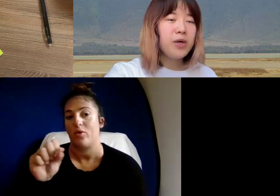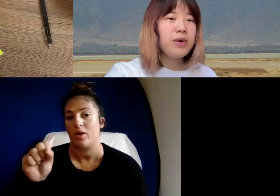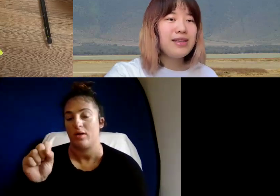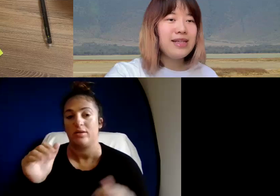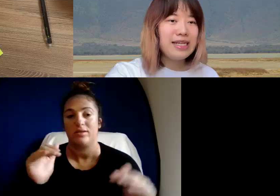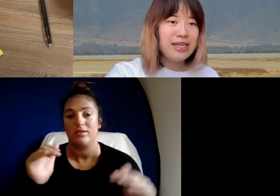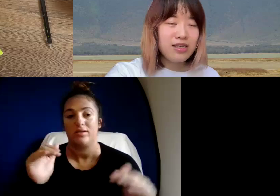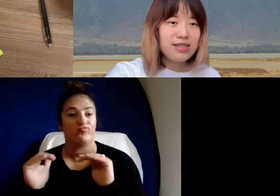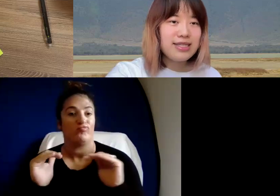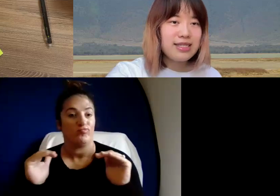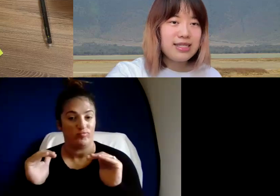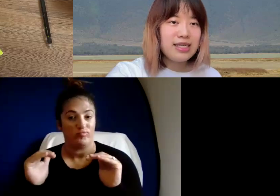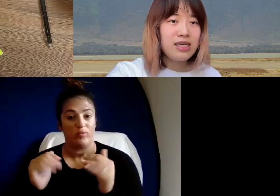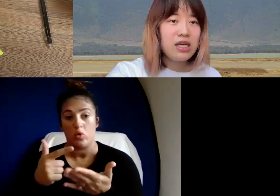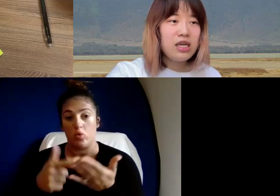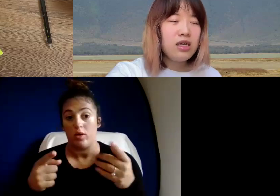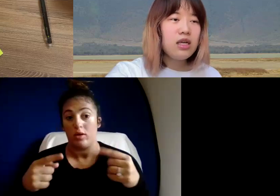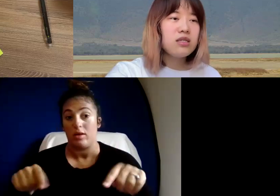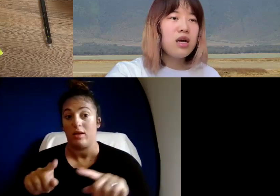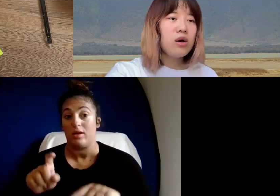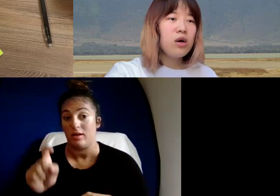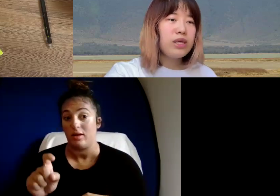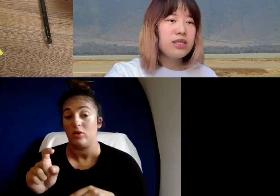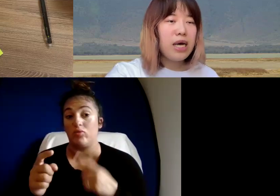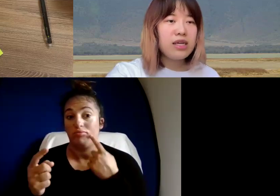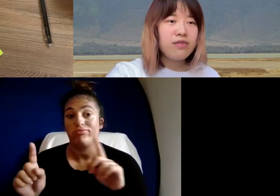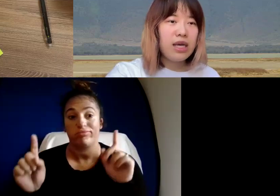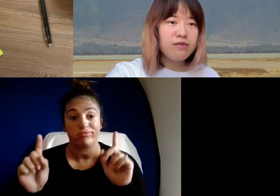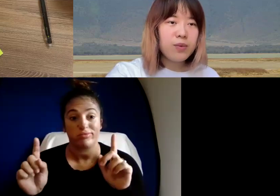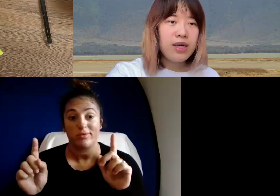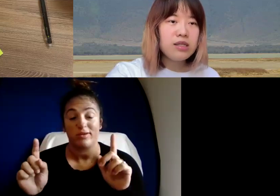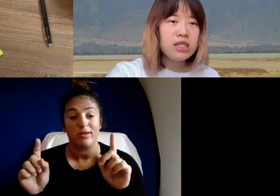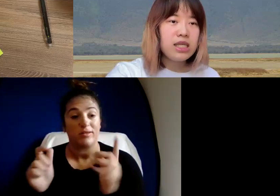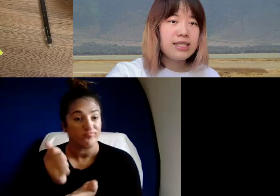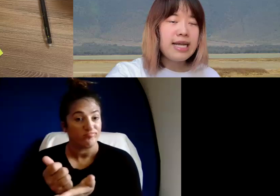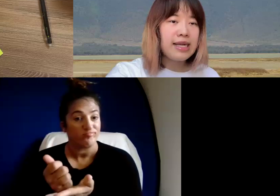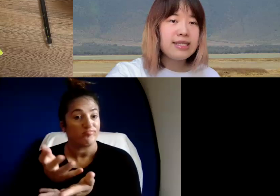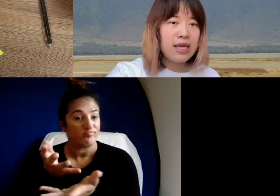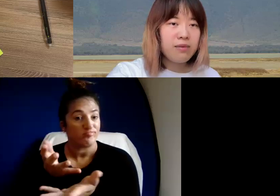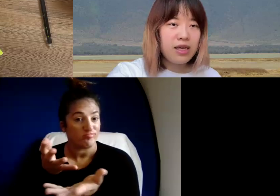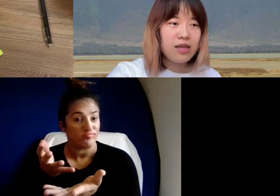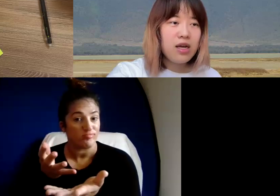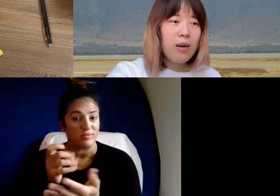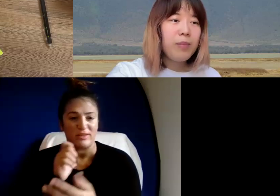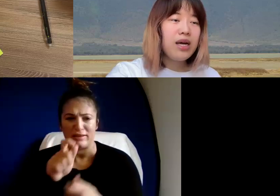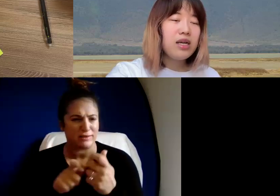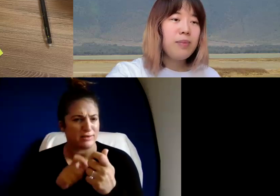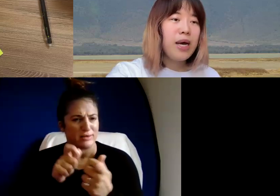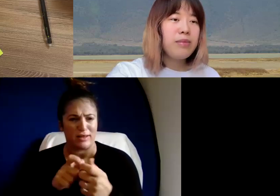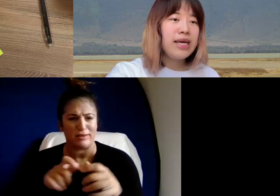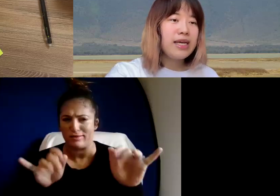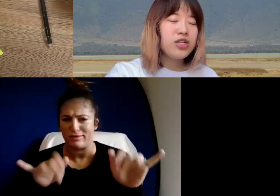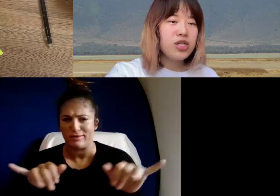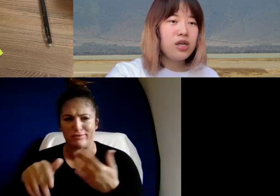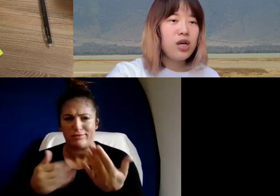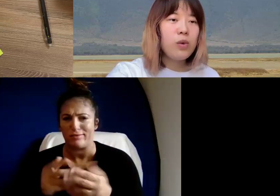giving people what they need to succeed. It's not always about giving everyone the exact same thing, but